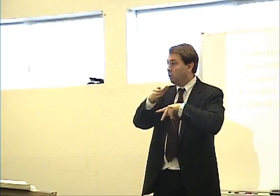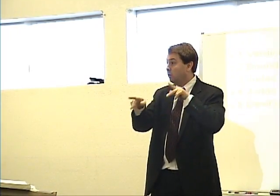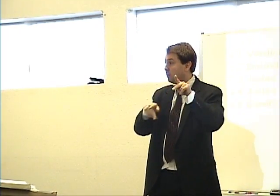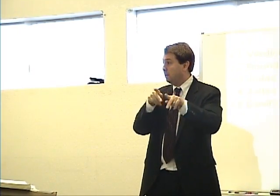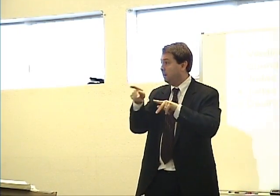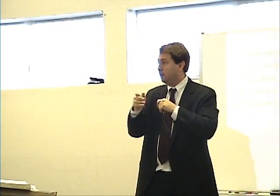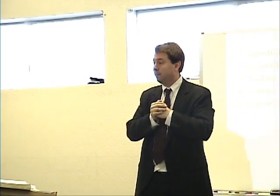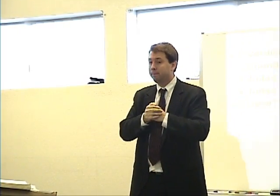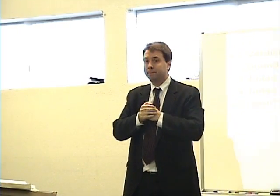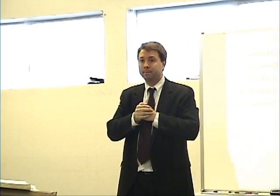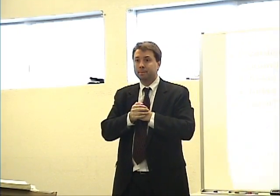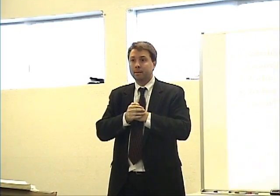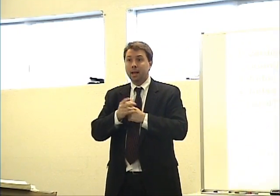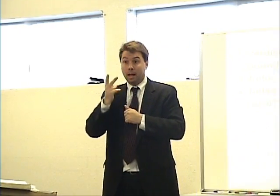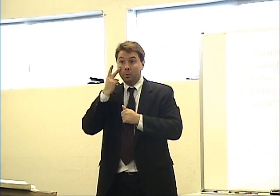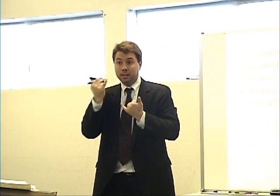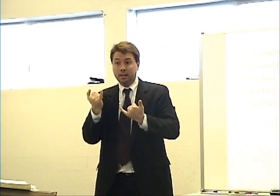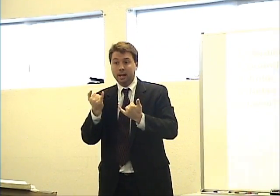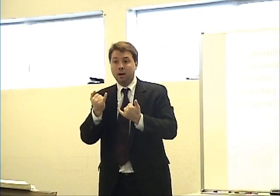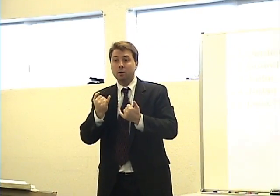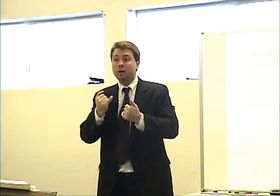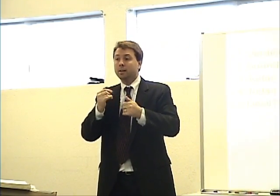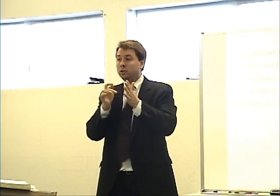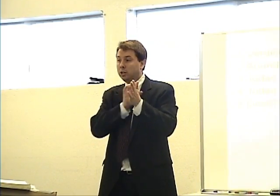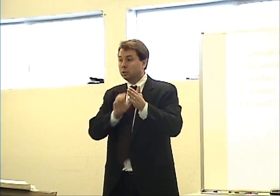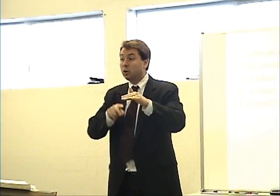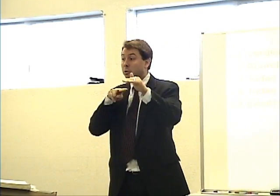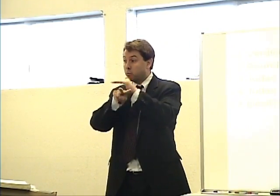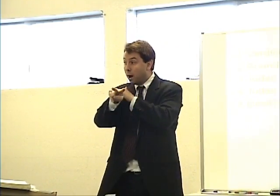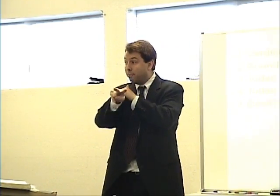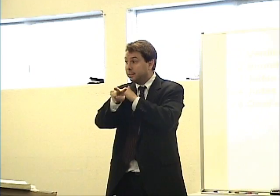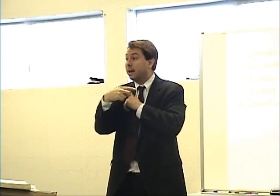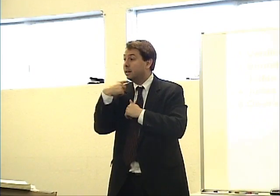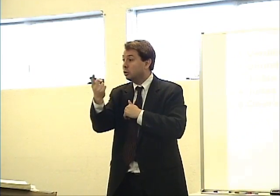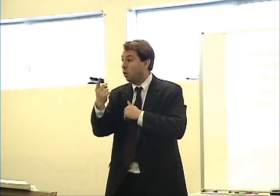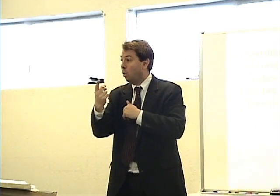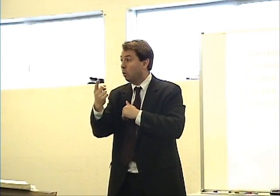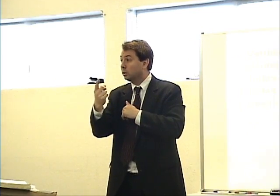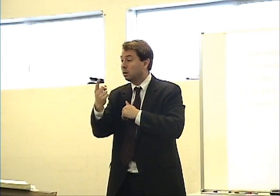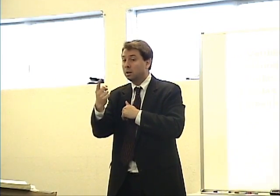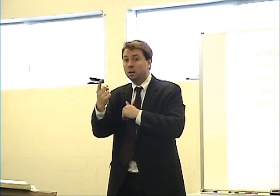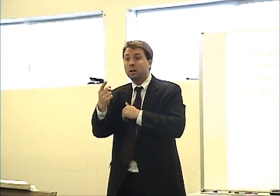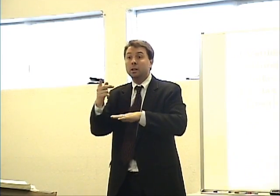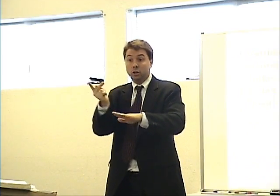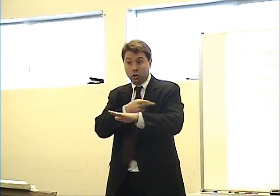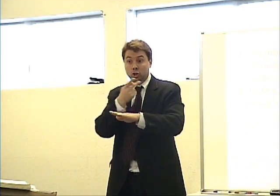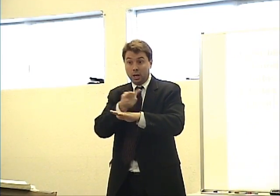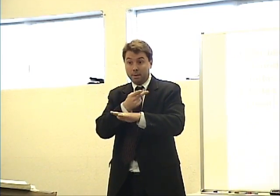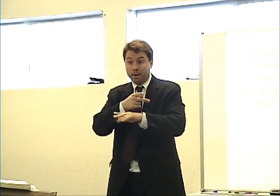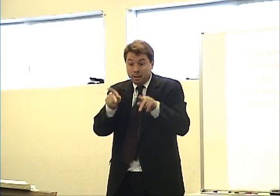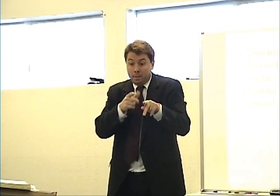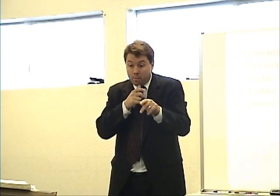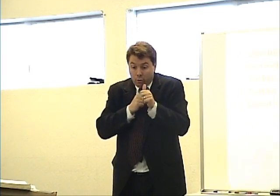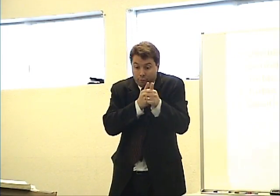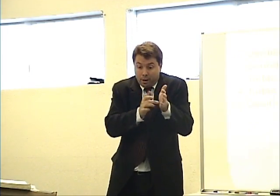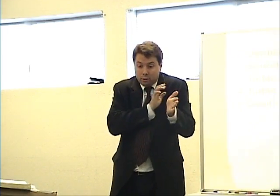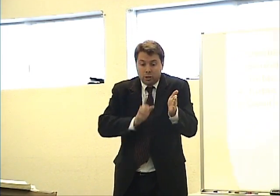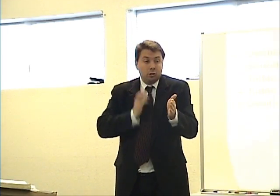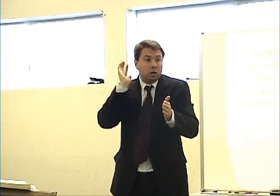over people. And we see now that Jesus Christ prophesied and told the sheep, the people who follow Jesus Christ,